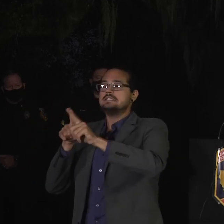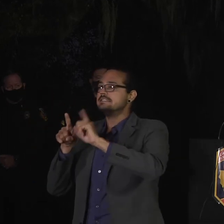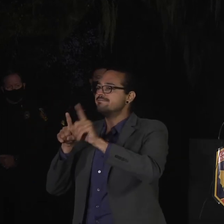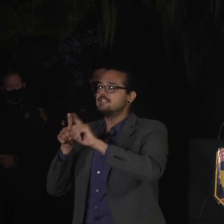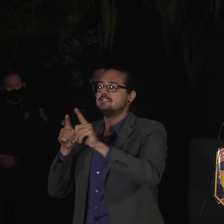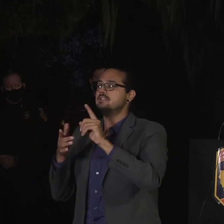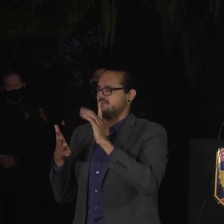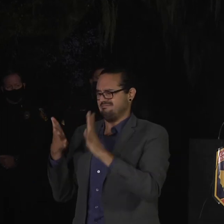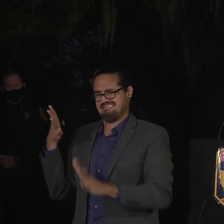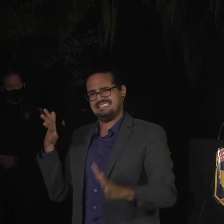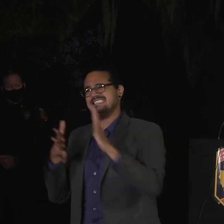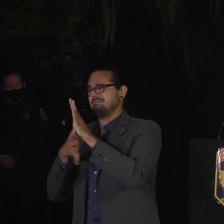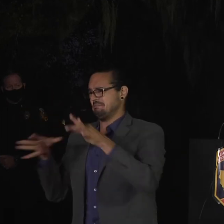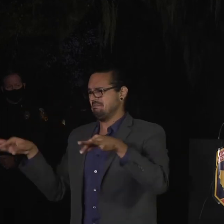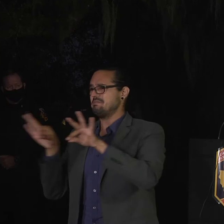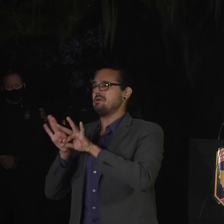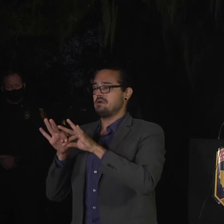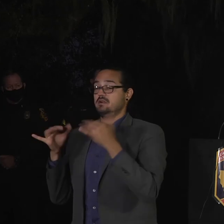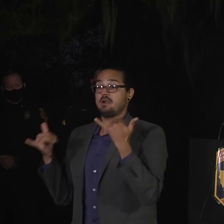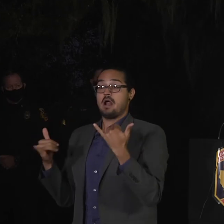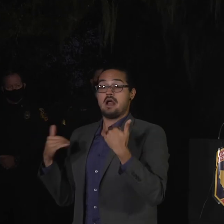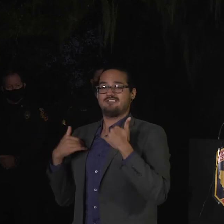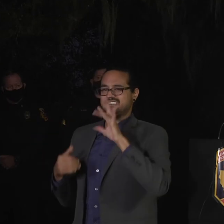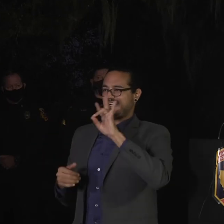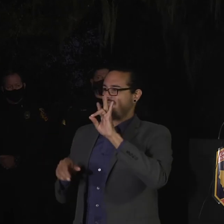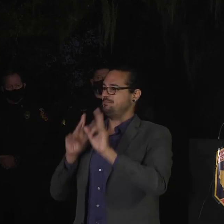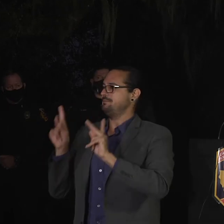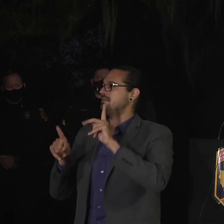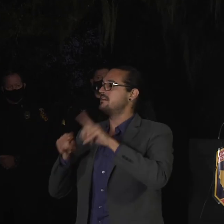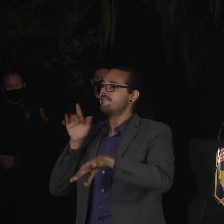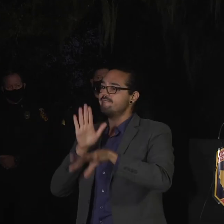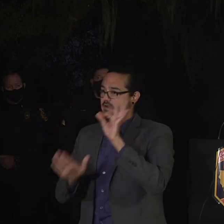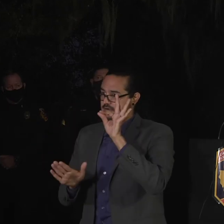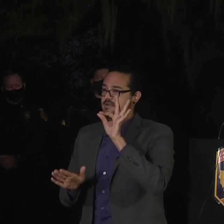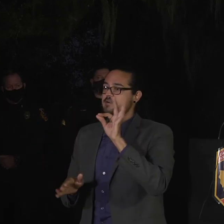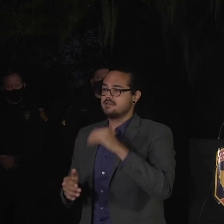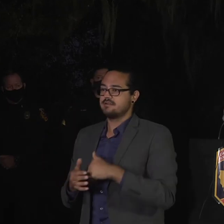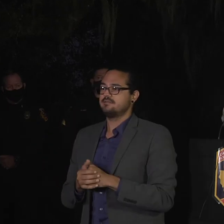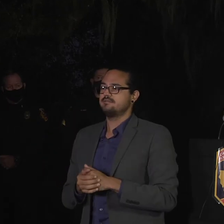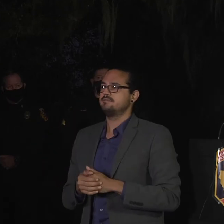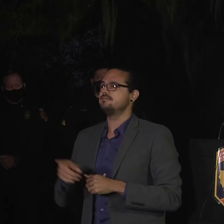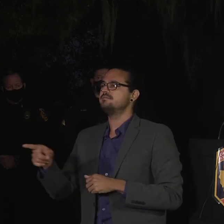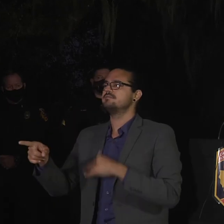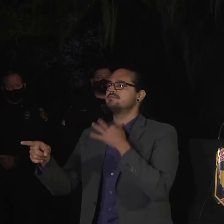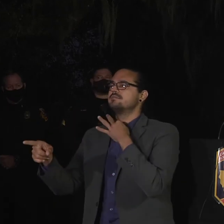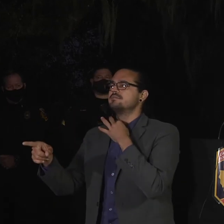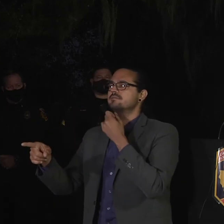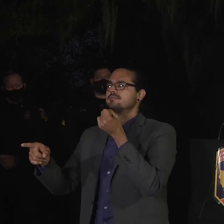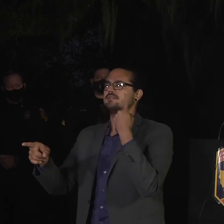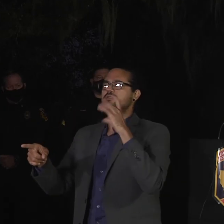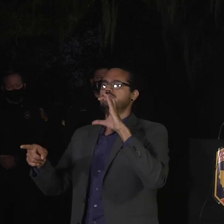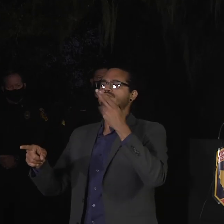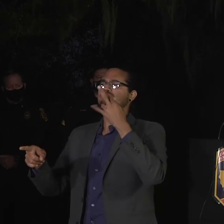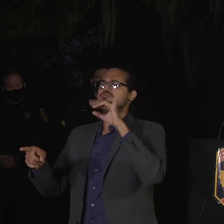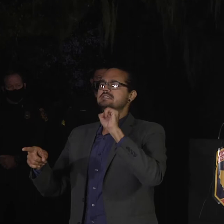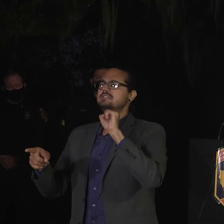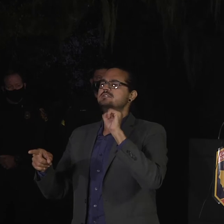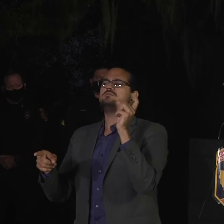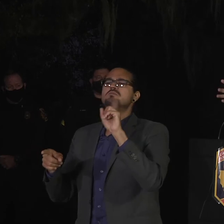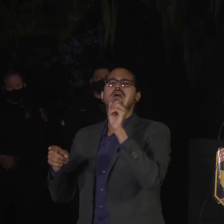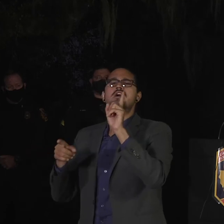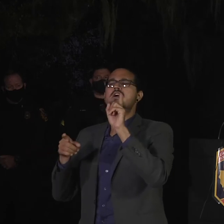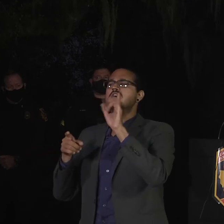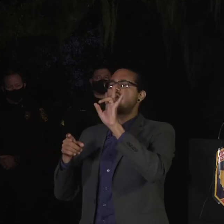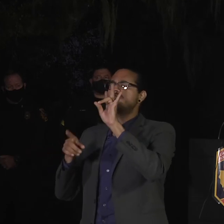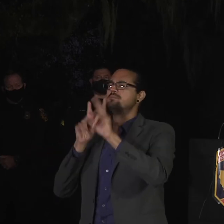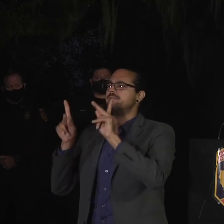of 7 cases that they're working through. Chris, can you tell us what areas they might be missing from? Yeah, there's a